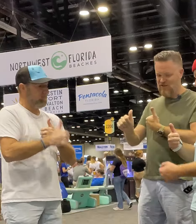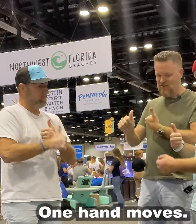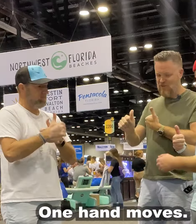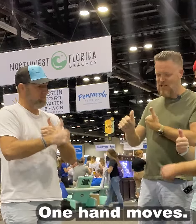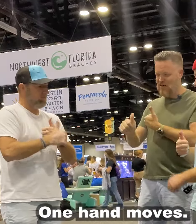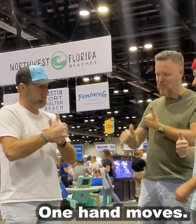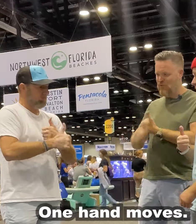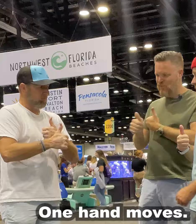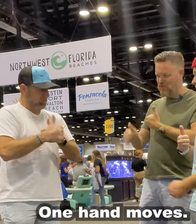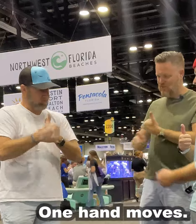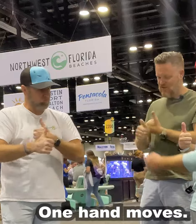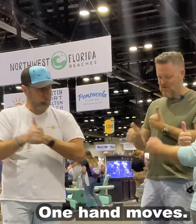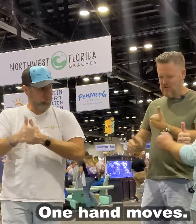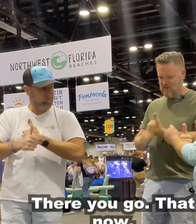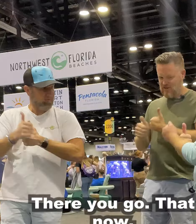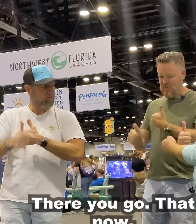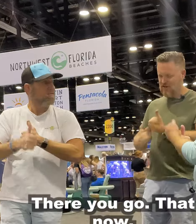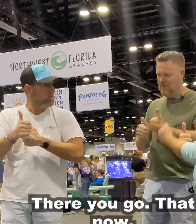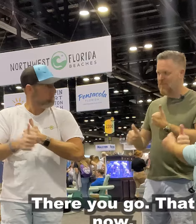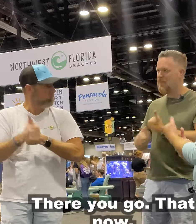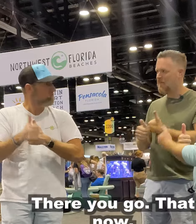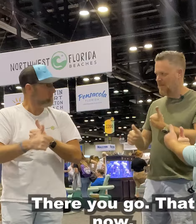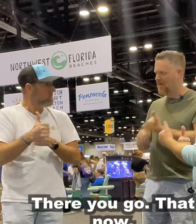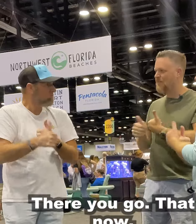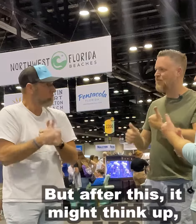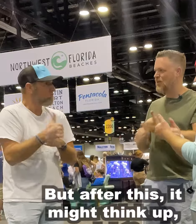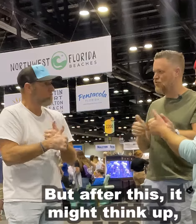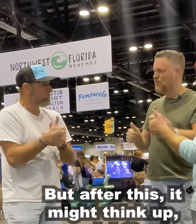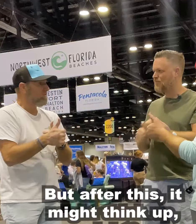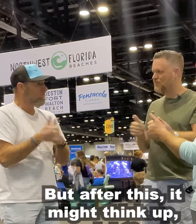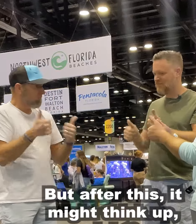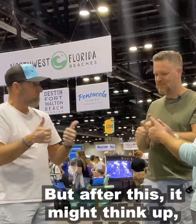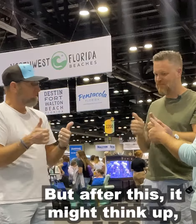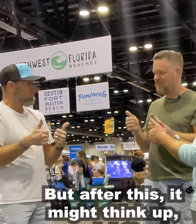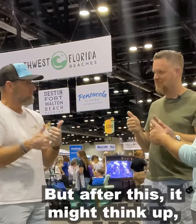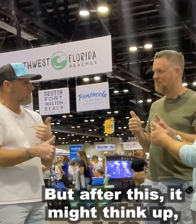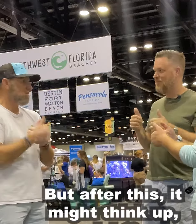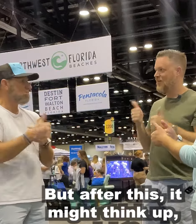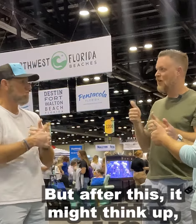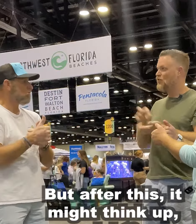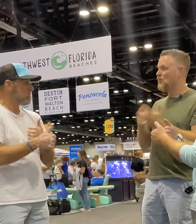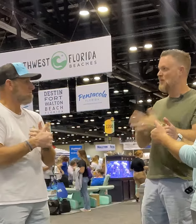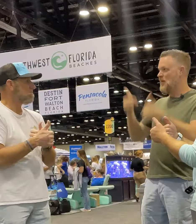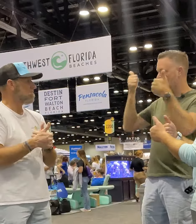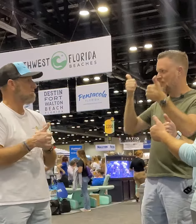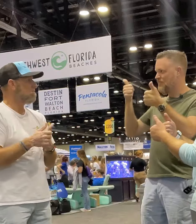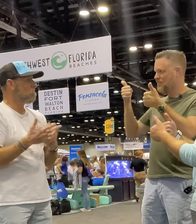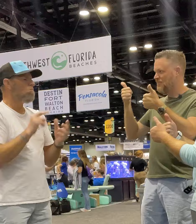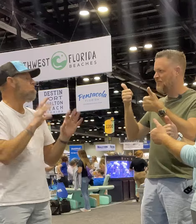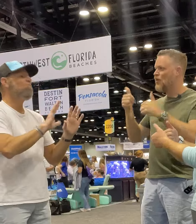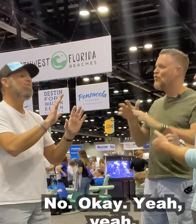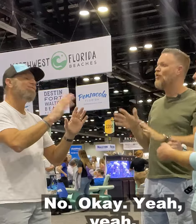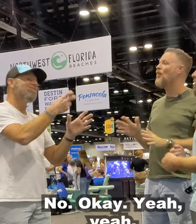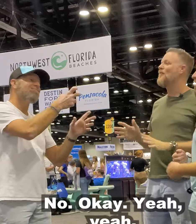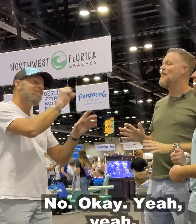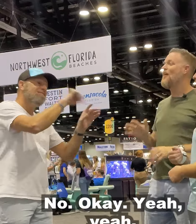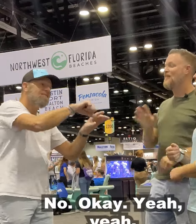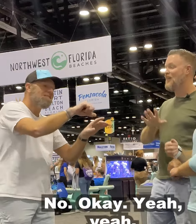One hand moves. There you go. that. But if there's this, it might sink up, right? This? No. Yeah, yeah.